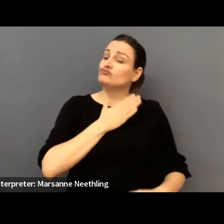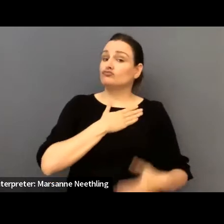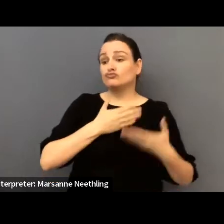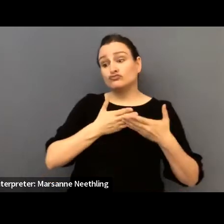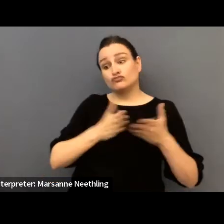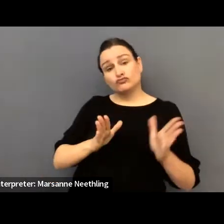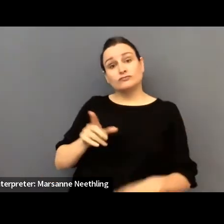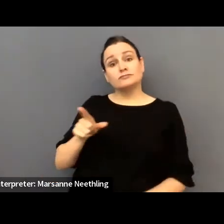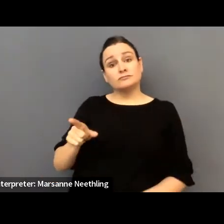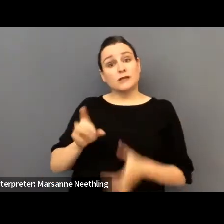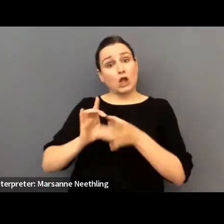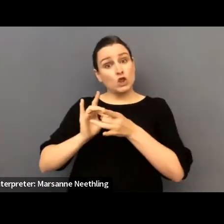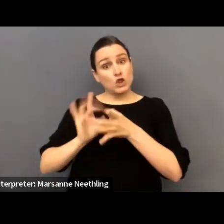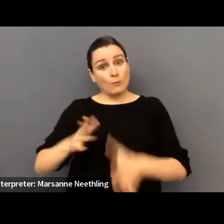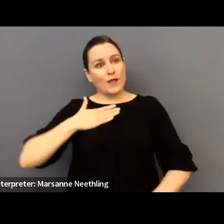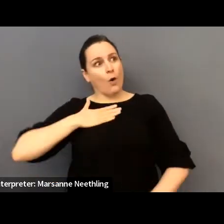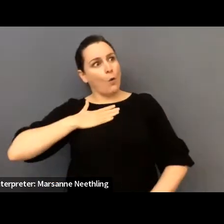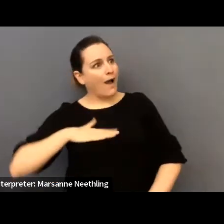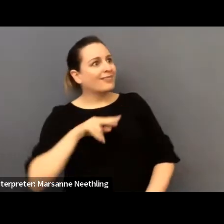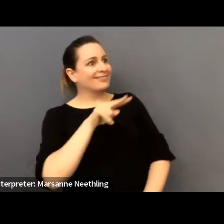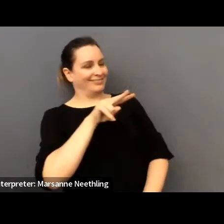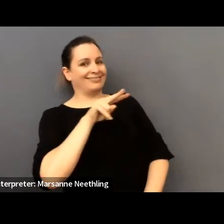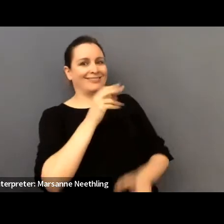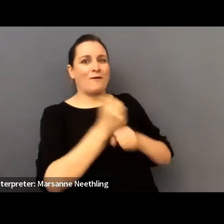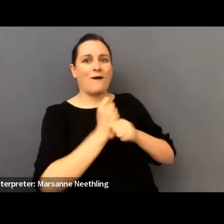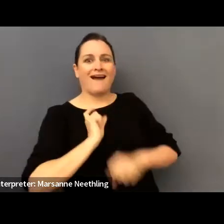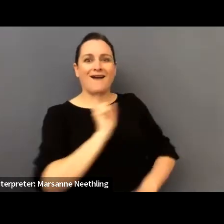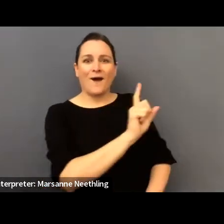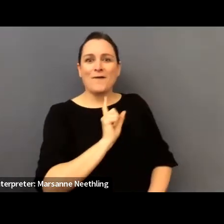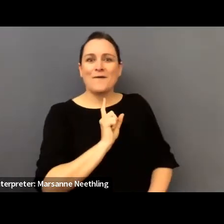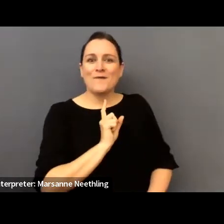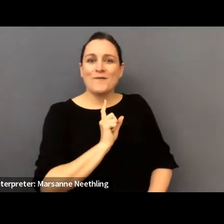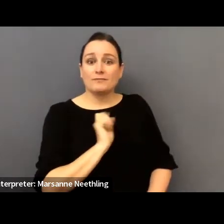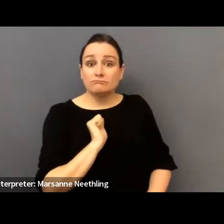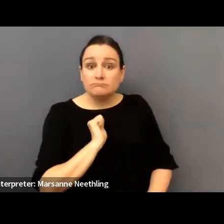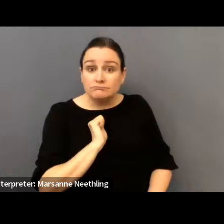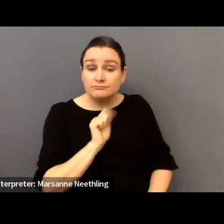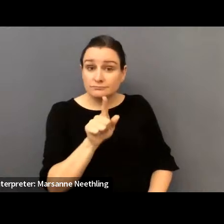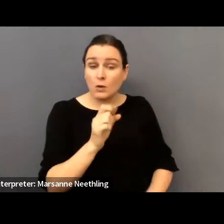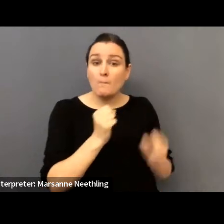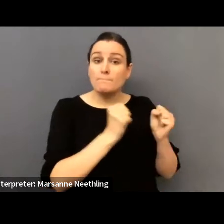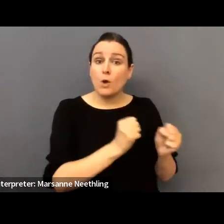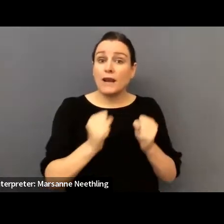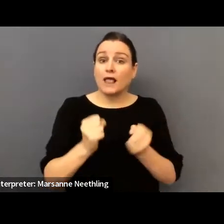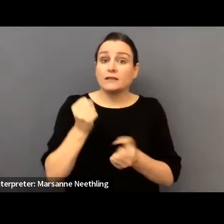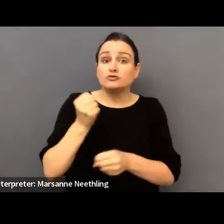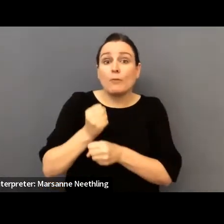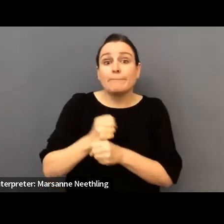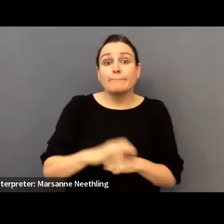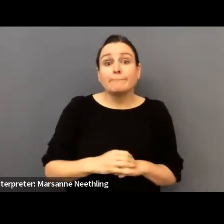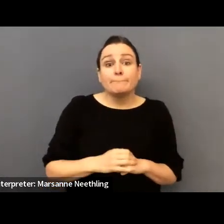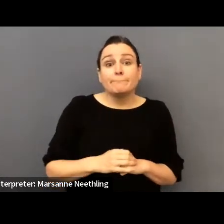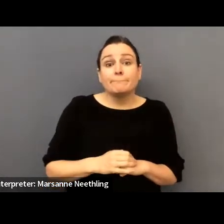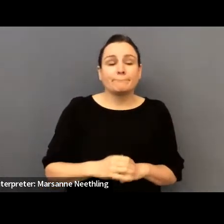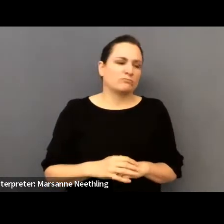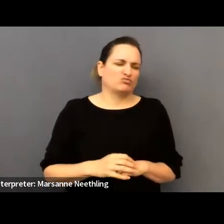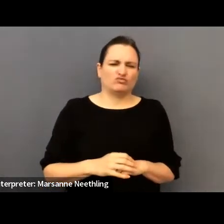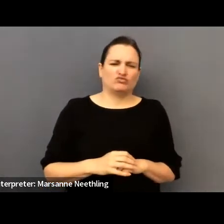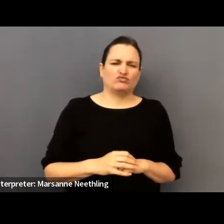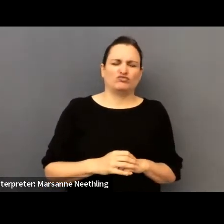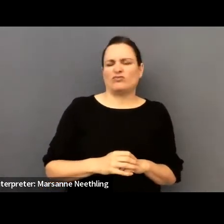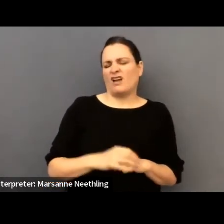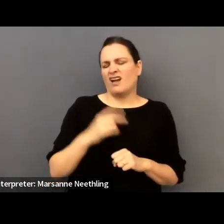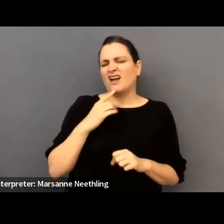education institutions? Are we providing permanent employment? Are we just providing them ad hoc opportunities